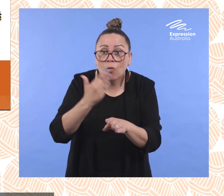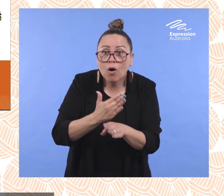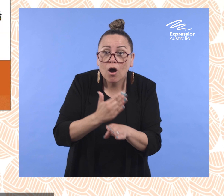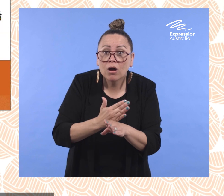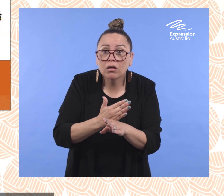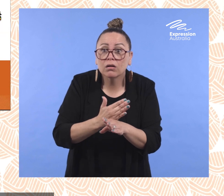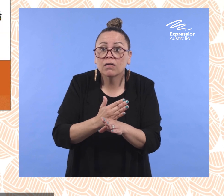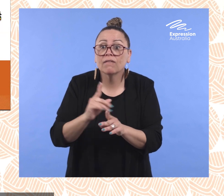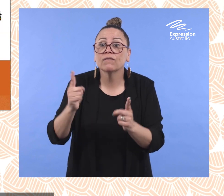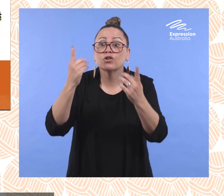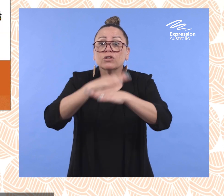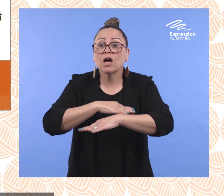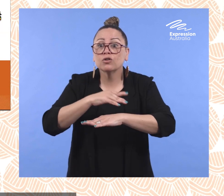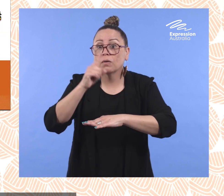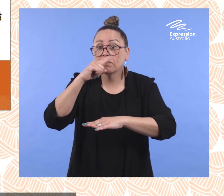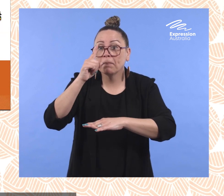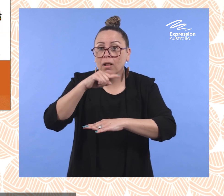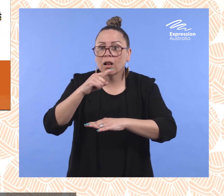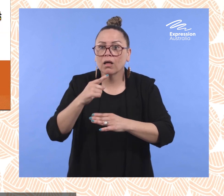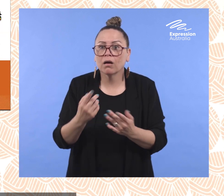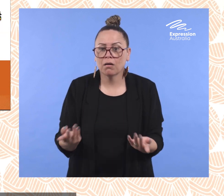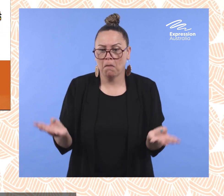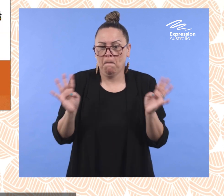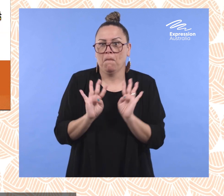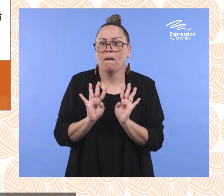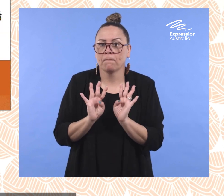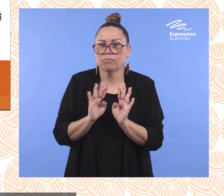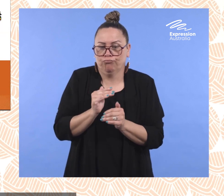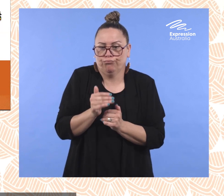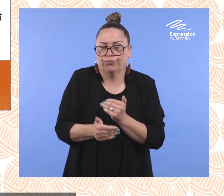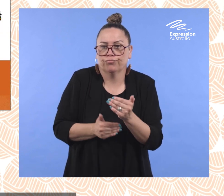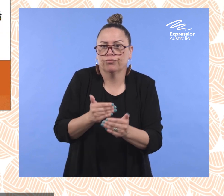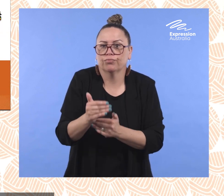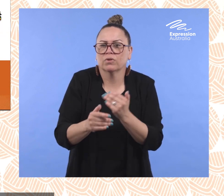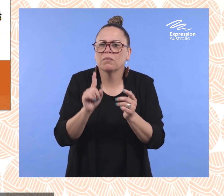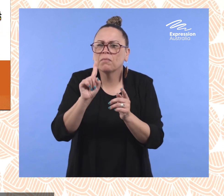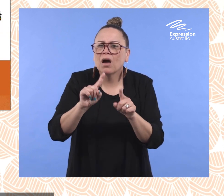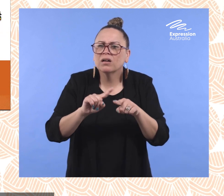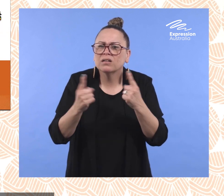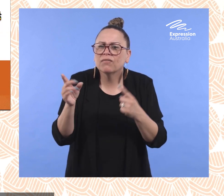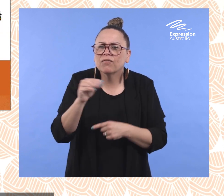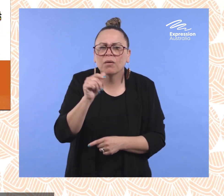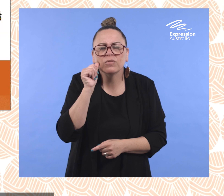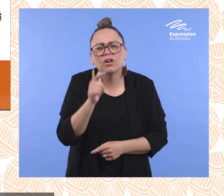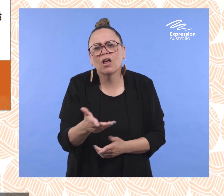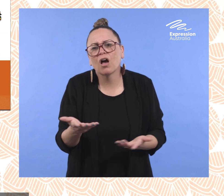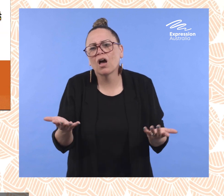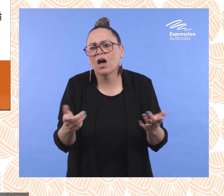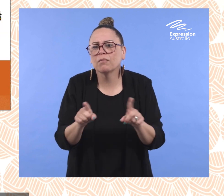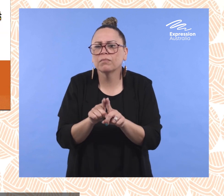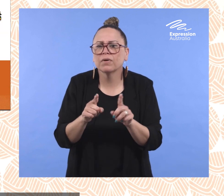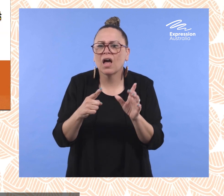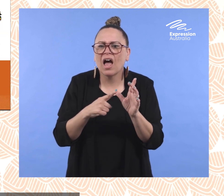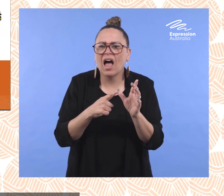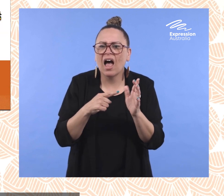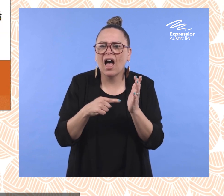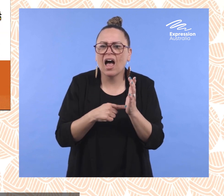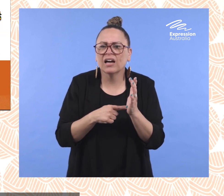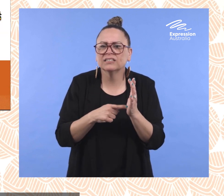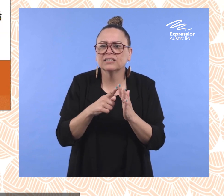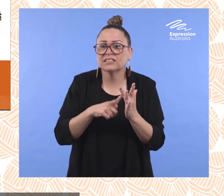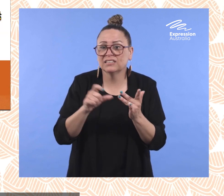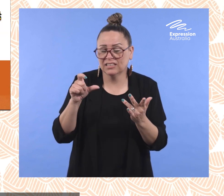of First Nations peoples remains in place in some form. So it's different from,